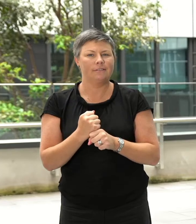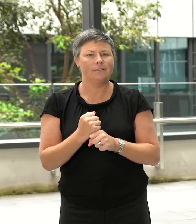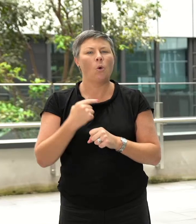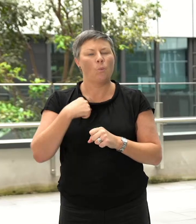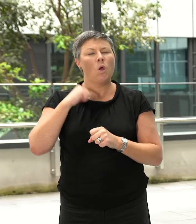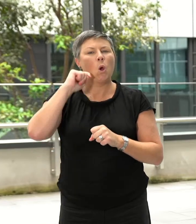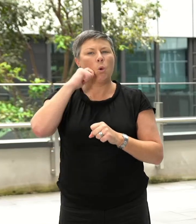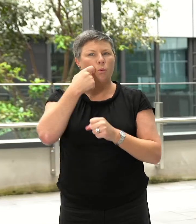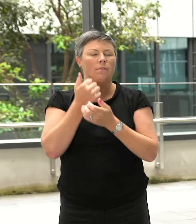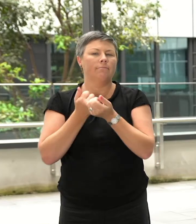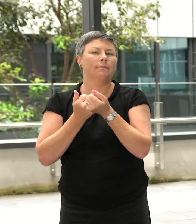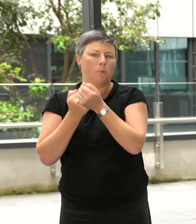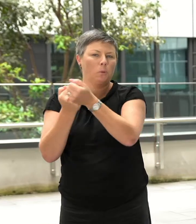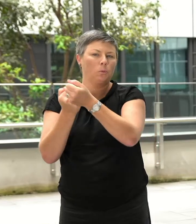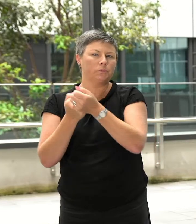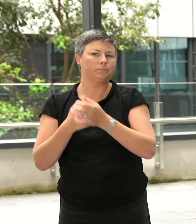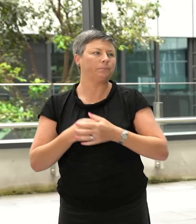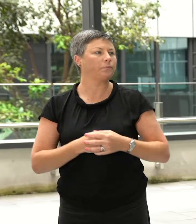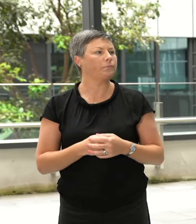work together on this.